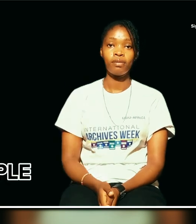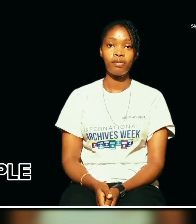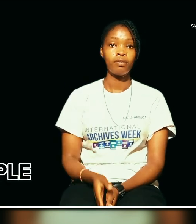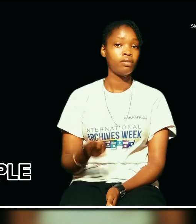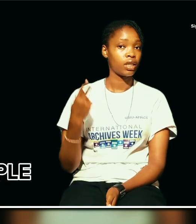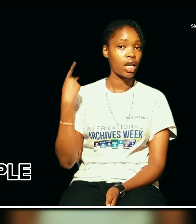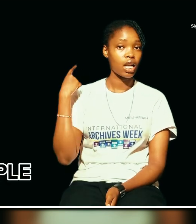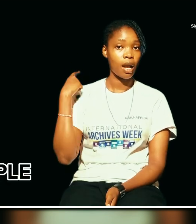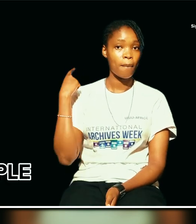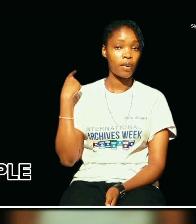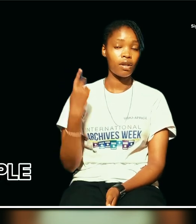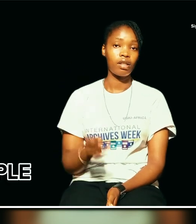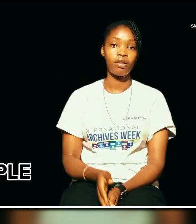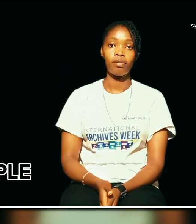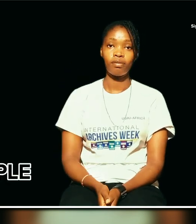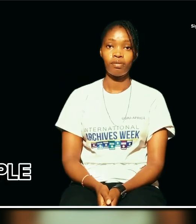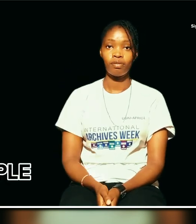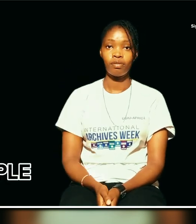couple,